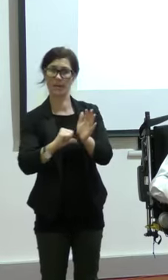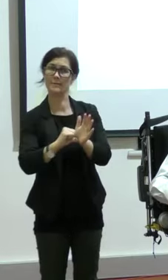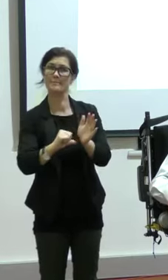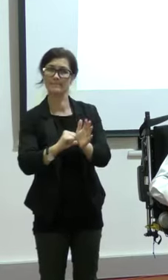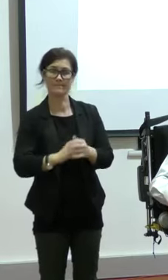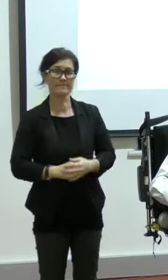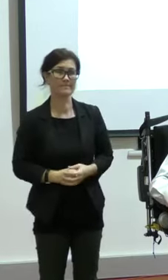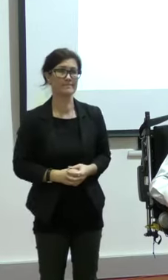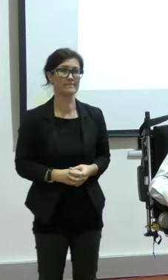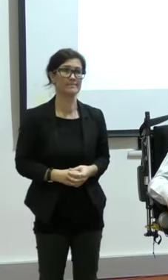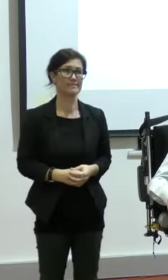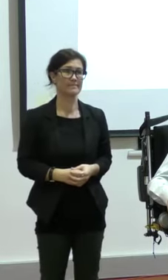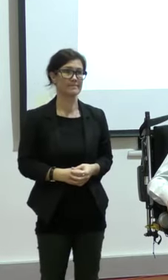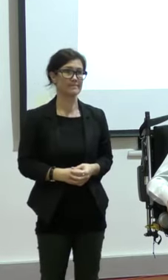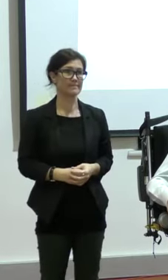All right.